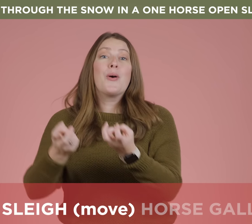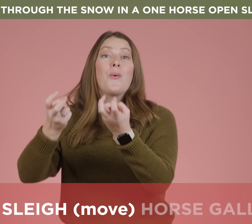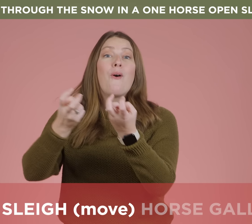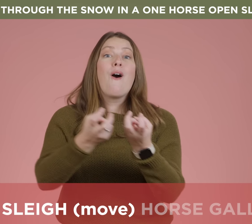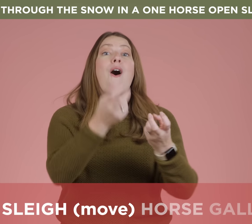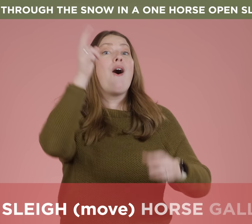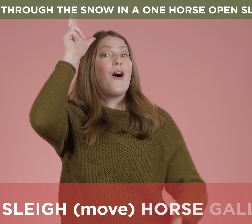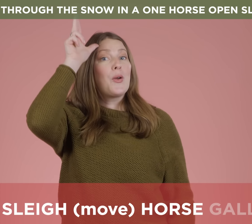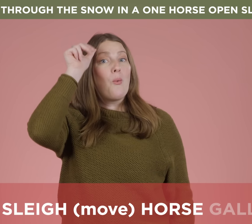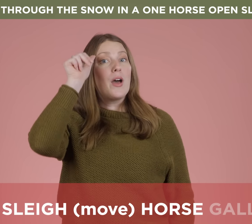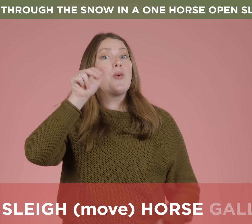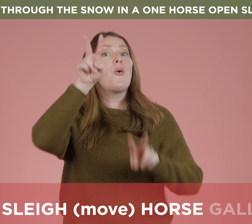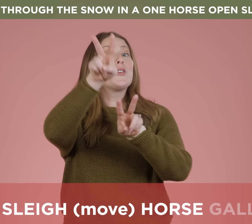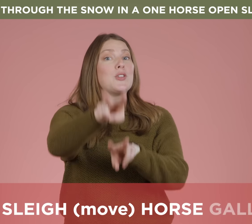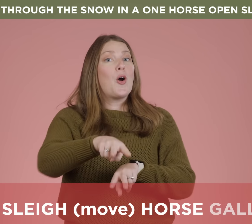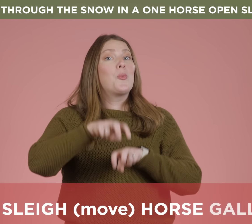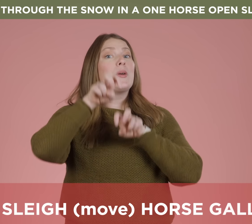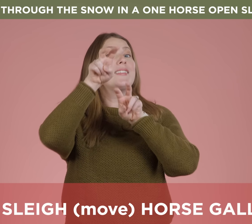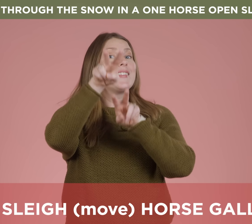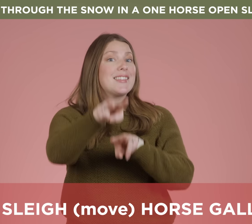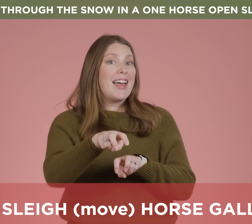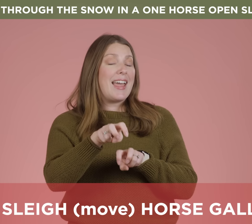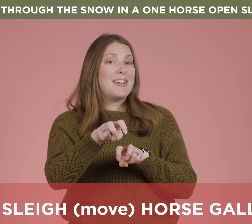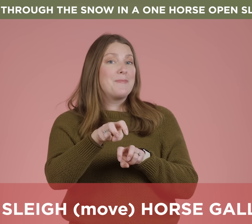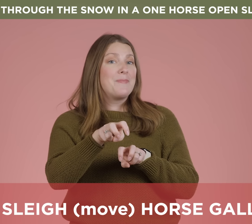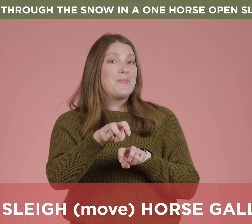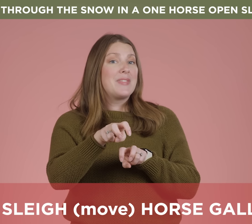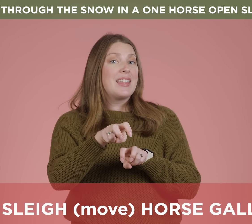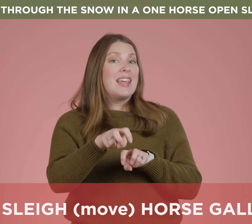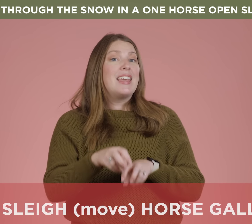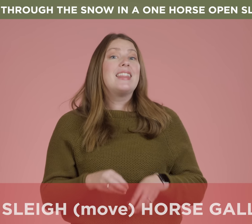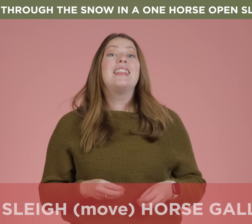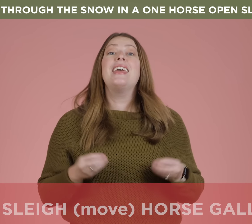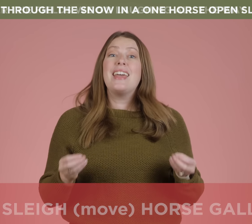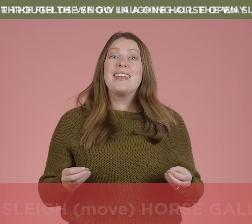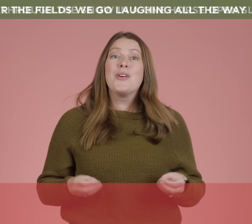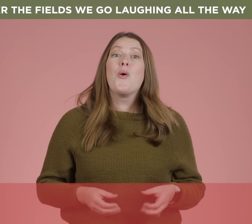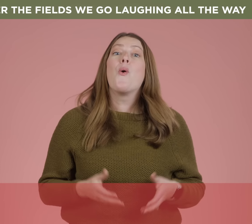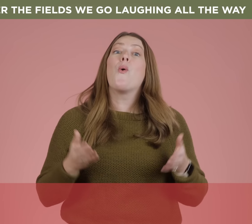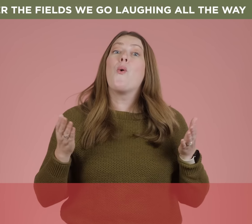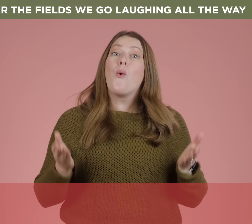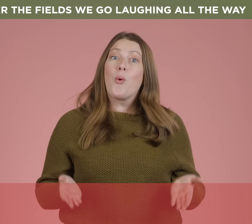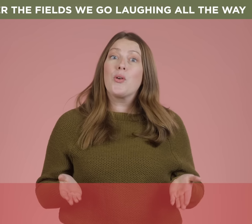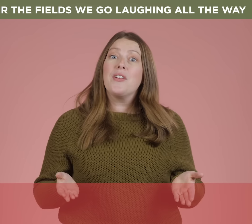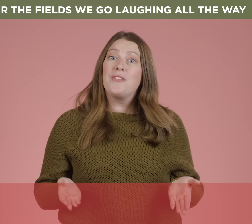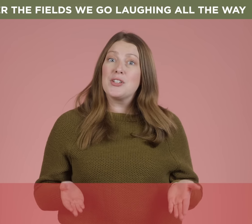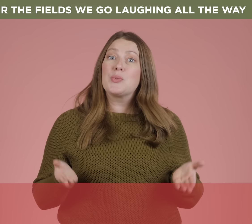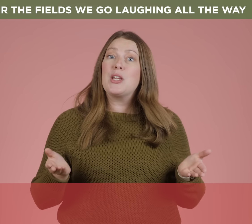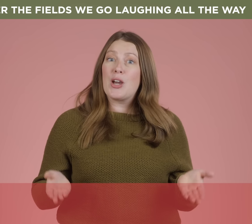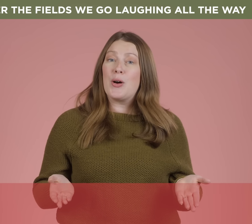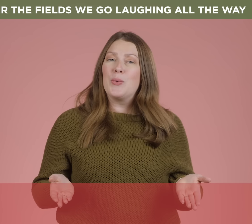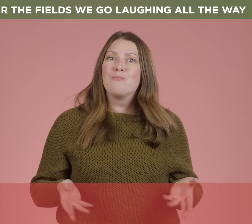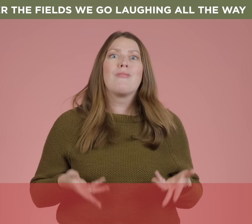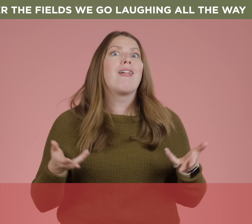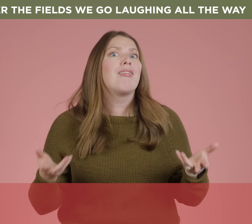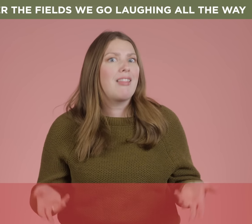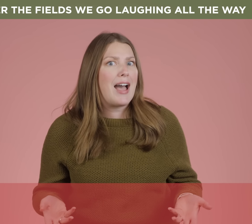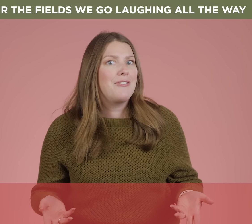snow on a one-horse open sleigh. Then, o'er the fields we go,